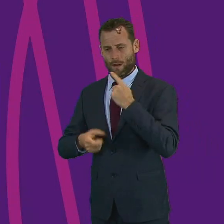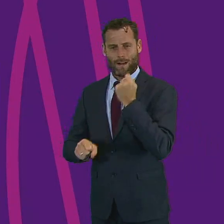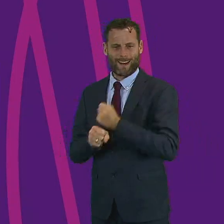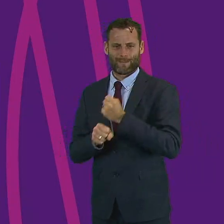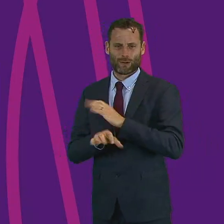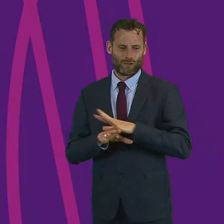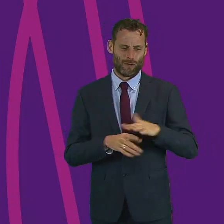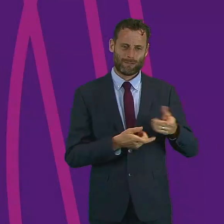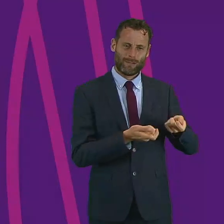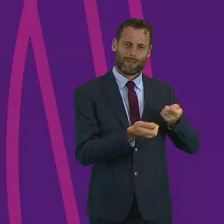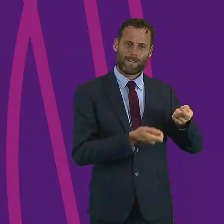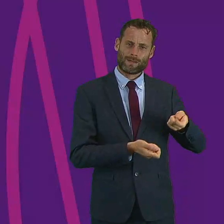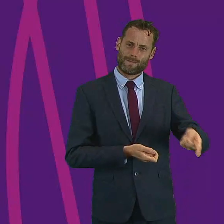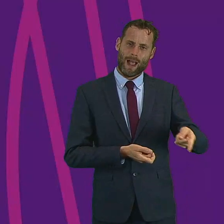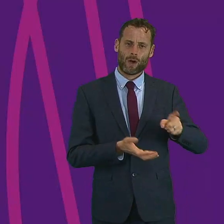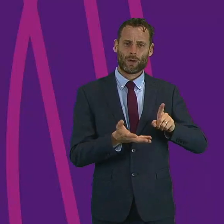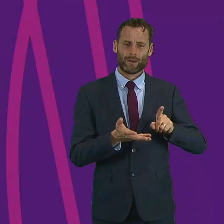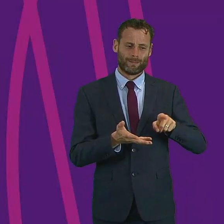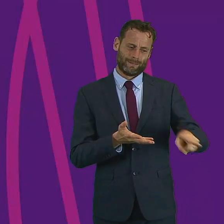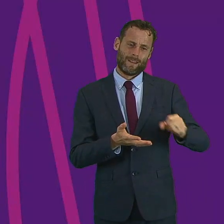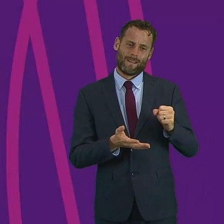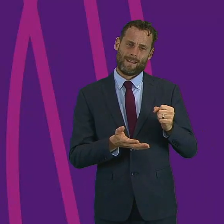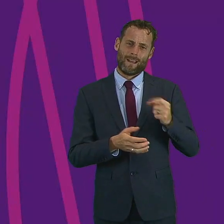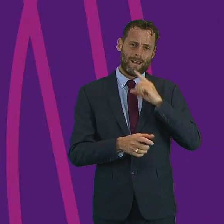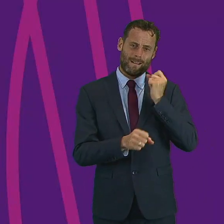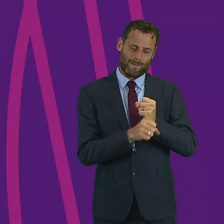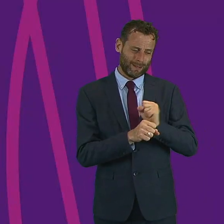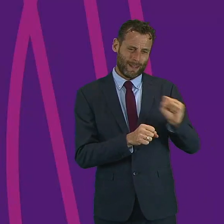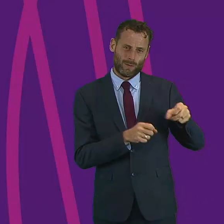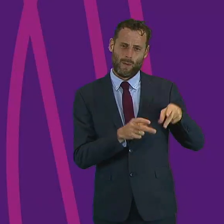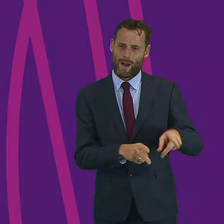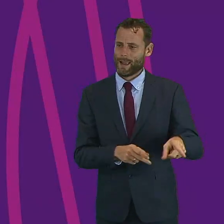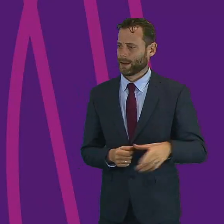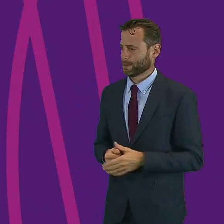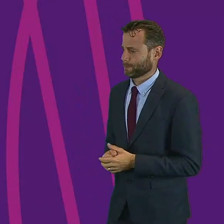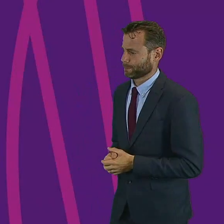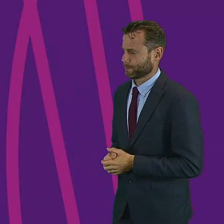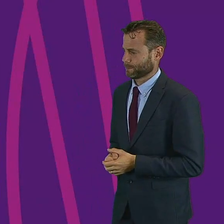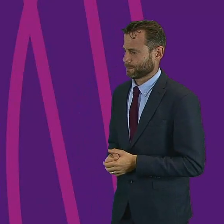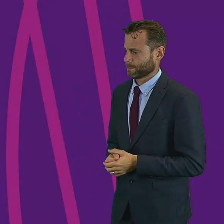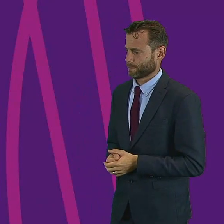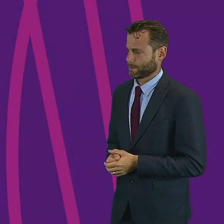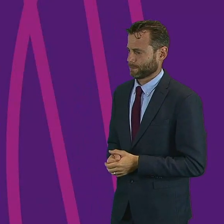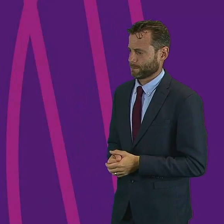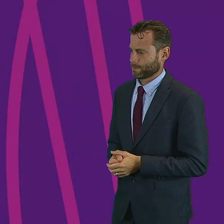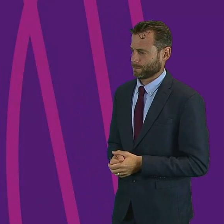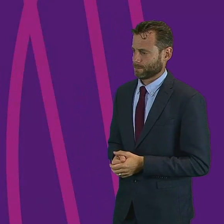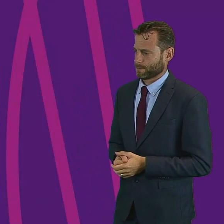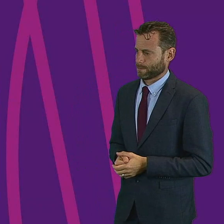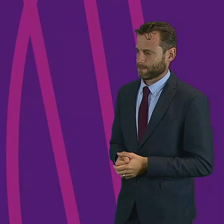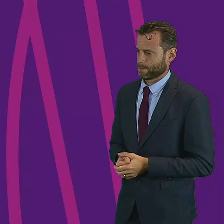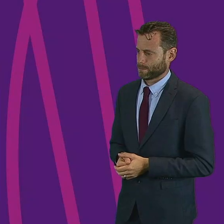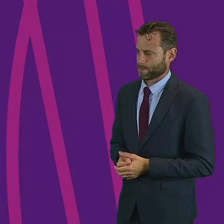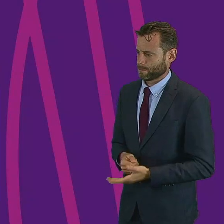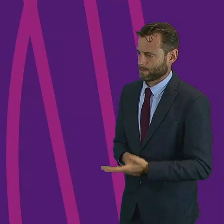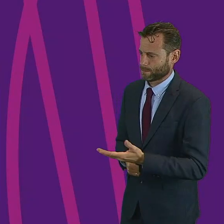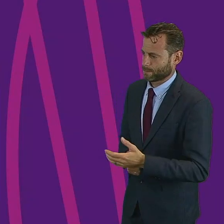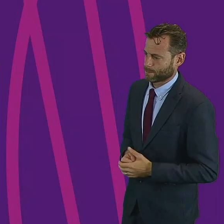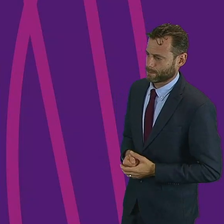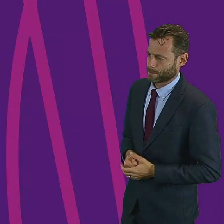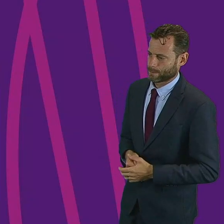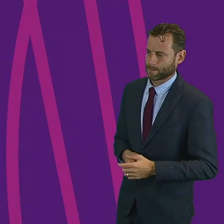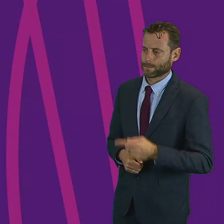without a deal will have an even worse impact on the Scottish economy. Even with a deal, given that it would only be the most minimal of deals, will mean that